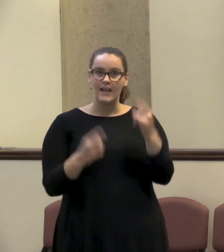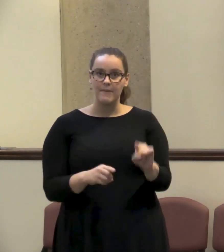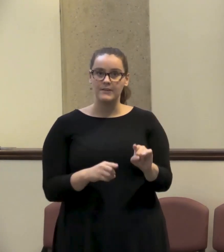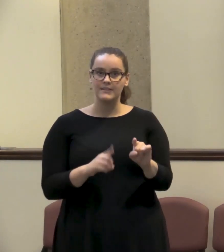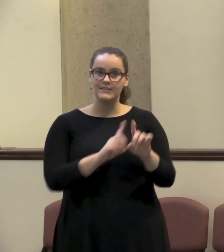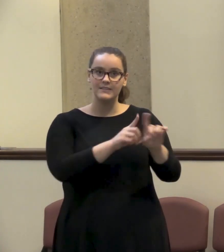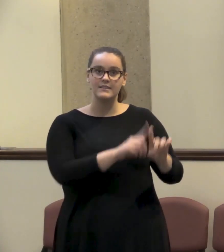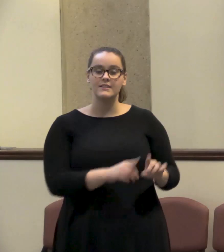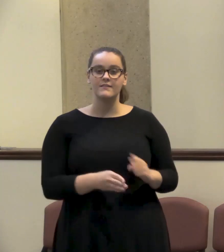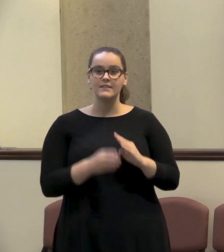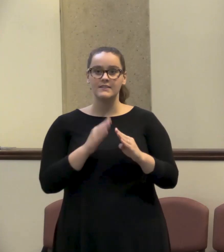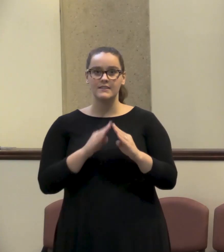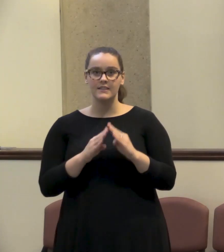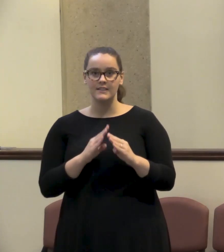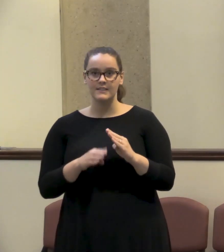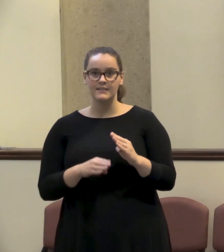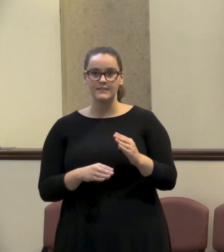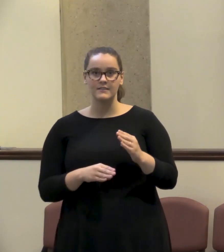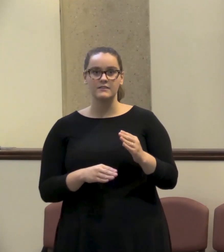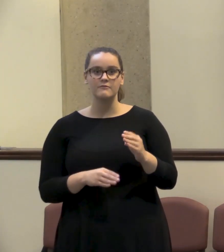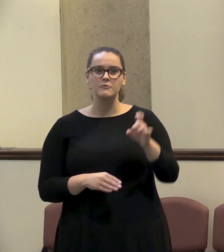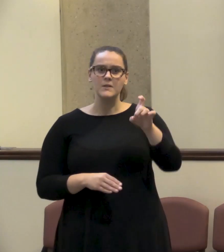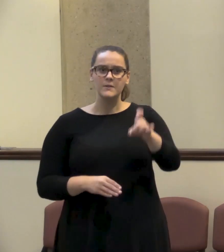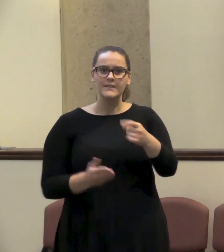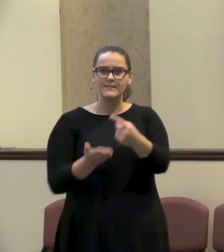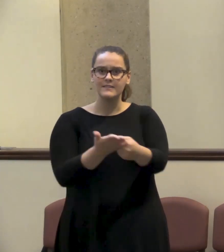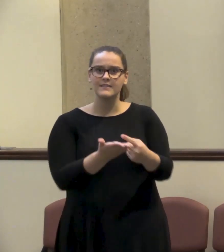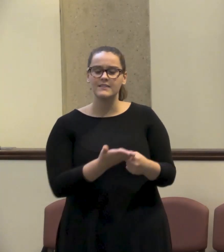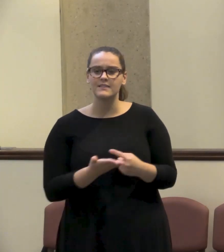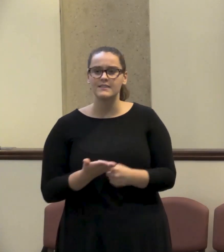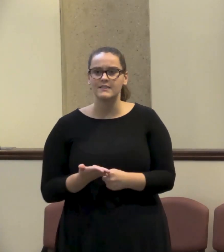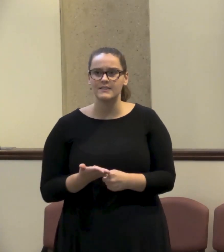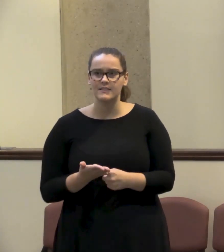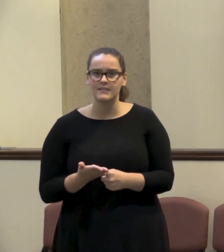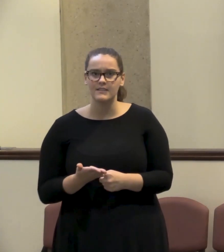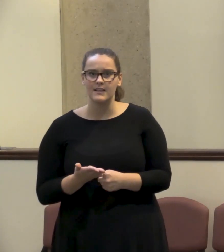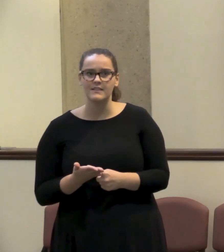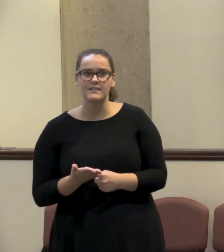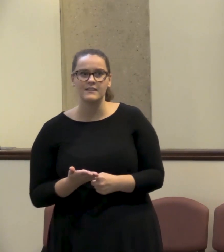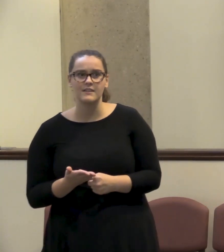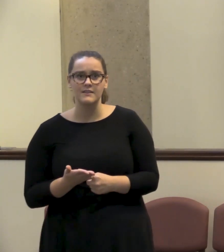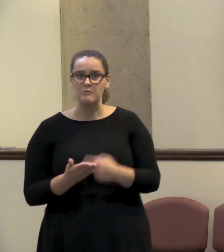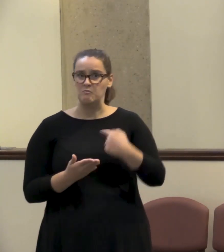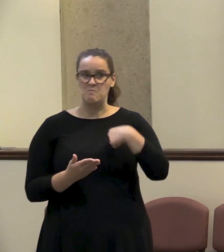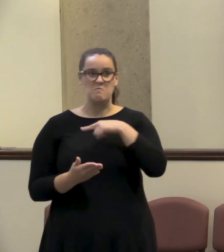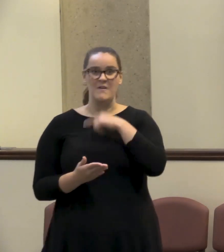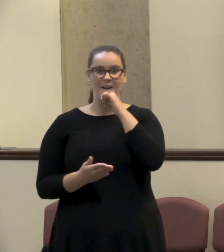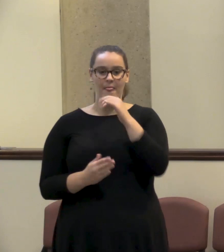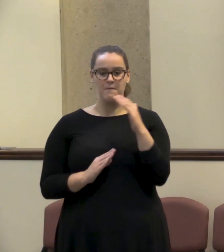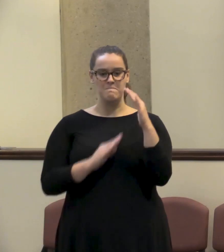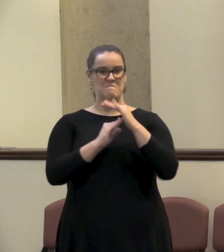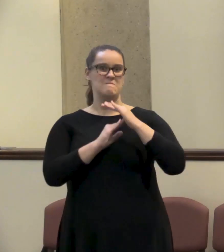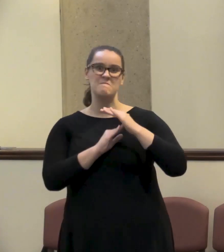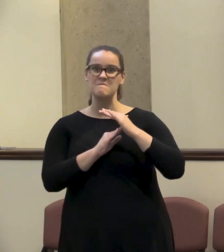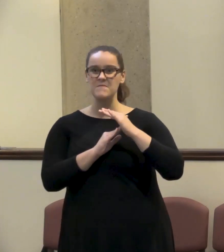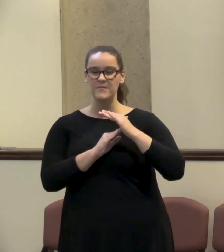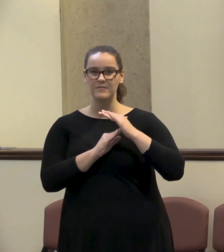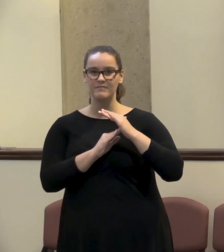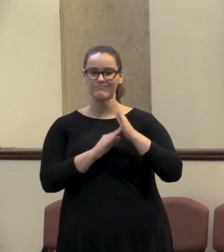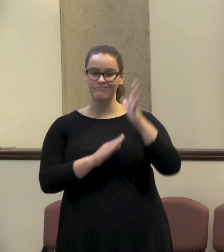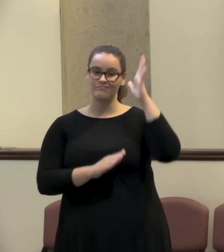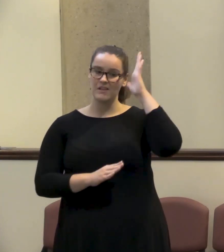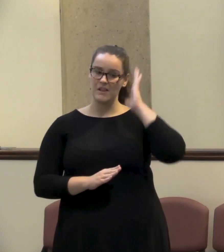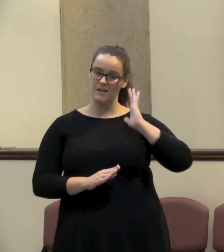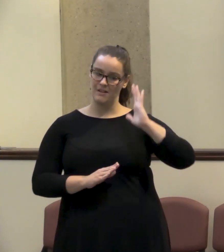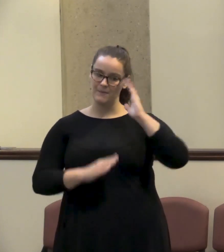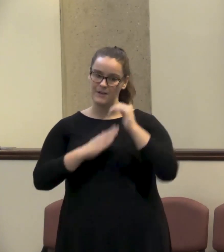start talking about we're the best, we're the only. We may be good, but we're no longer the best. We may have been in the lead at